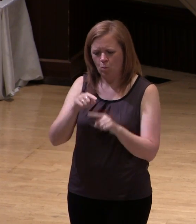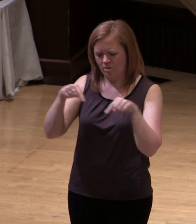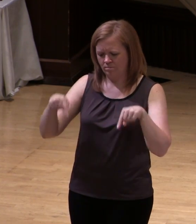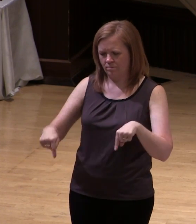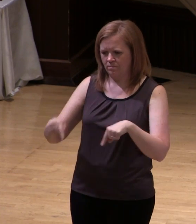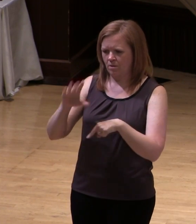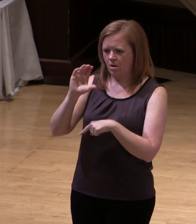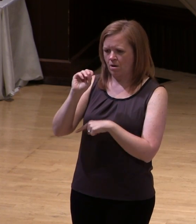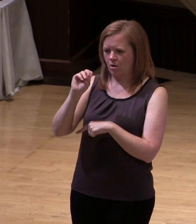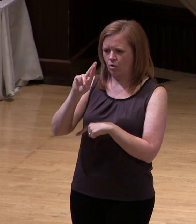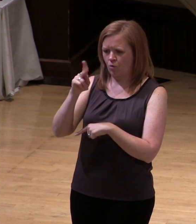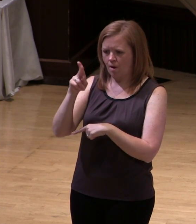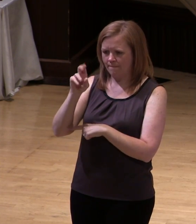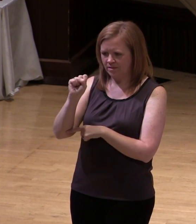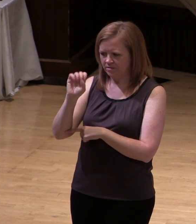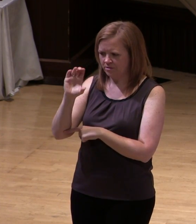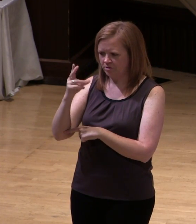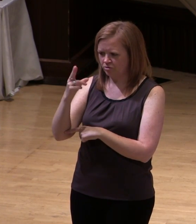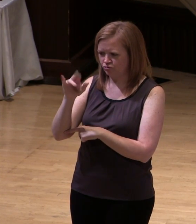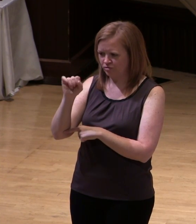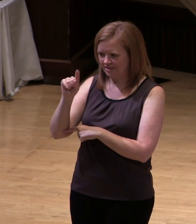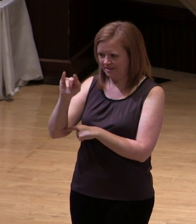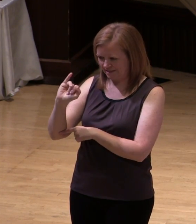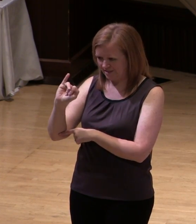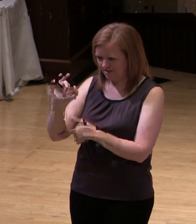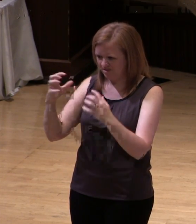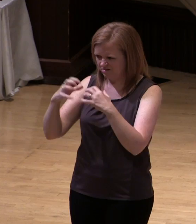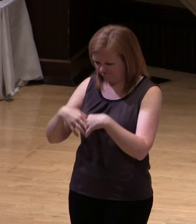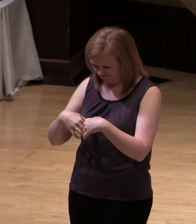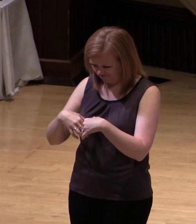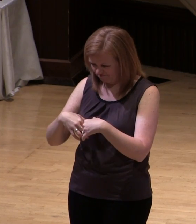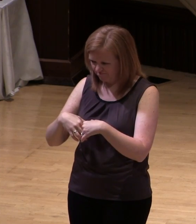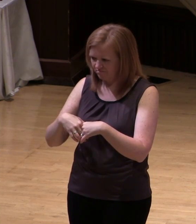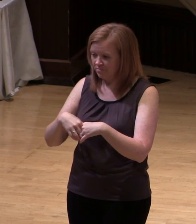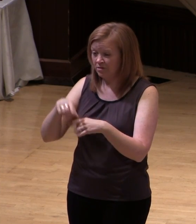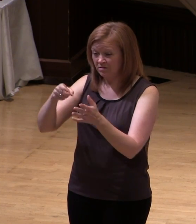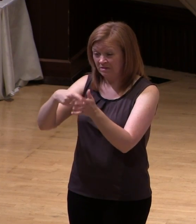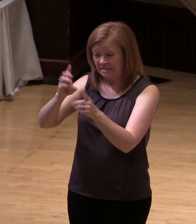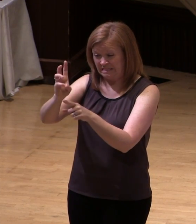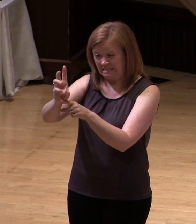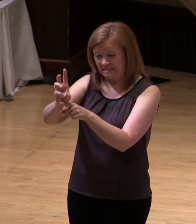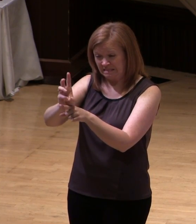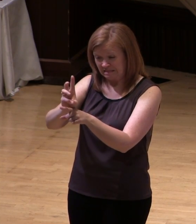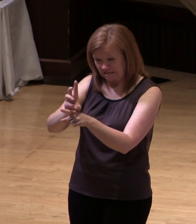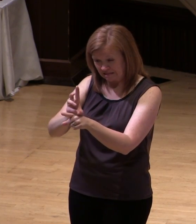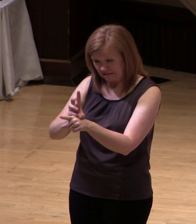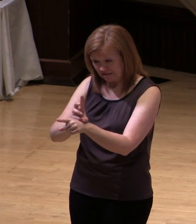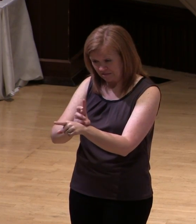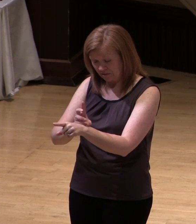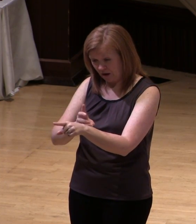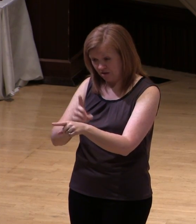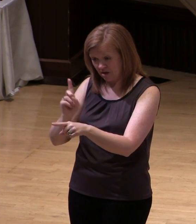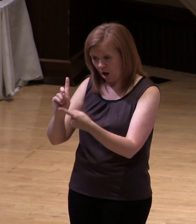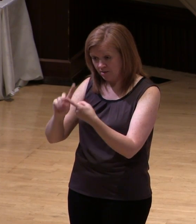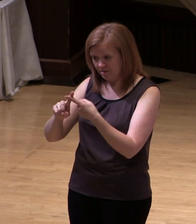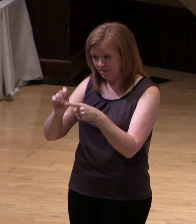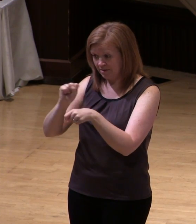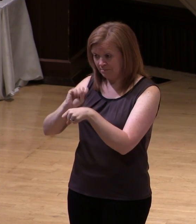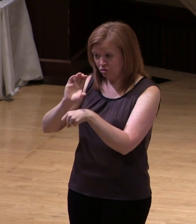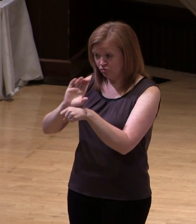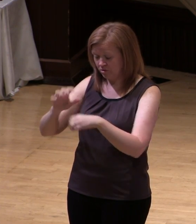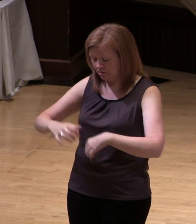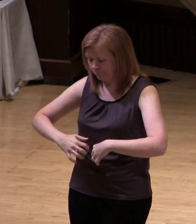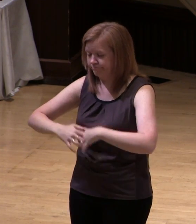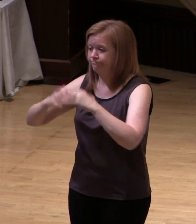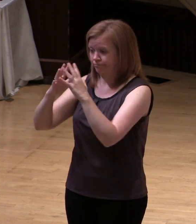was dismantled, it took 6 months before Spiritus Christi began again. It took